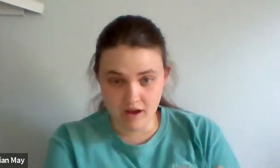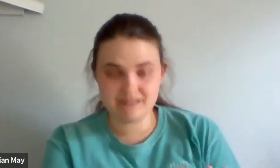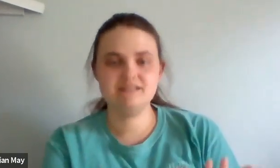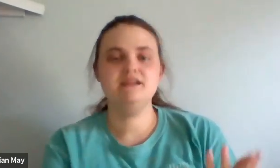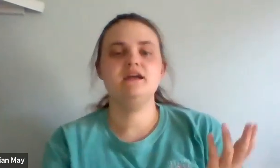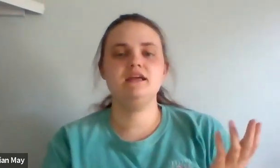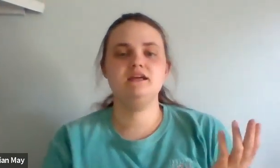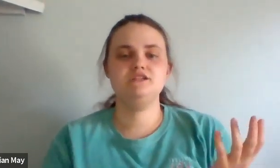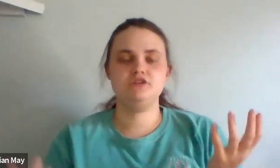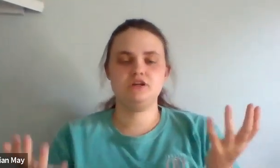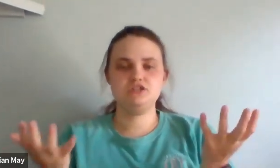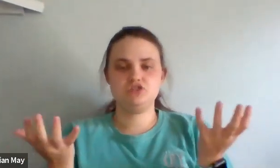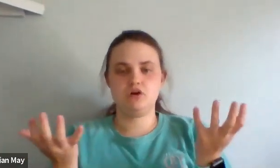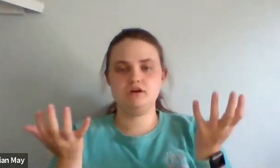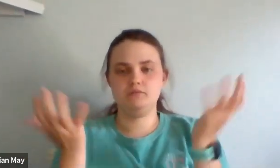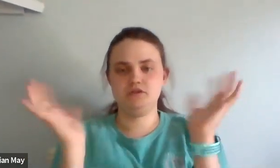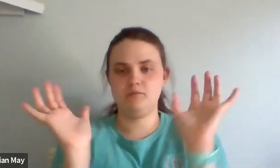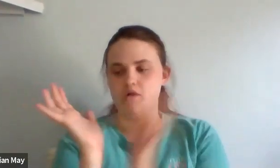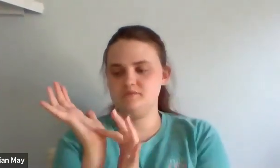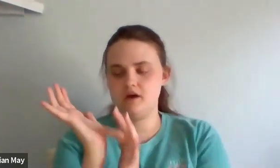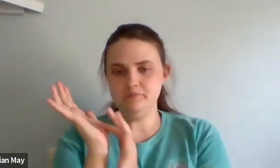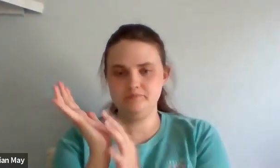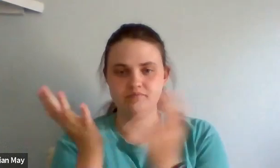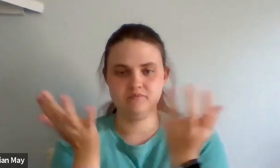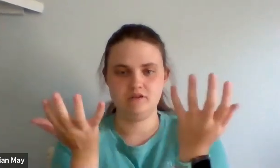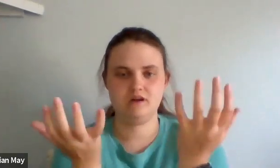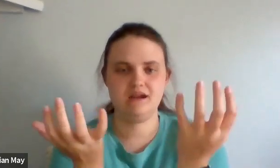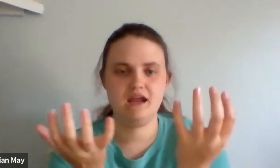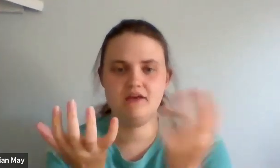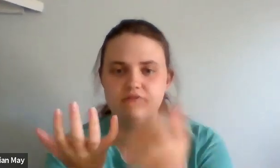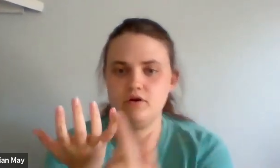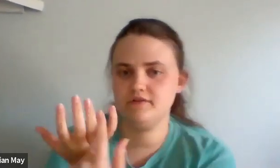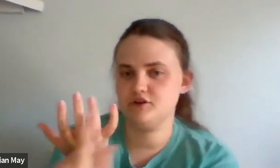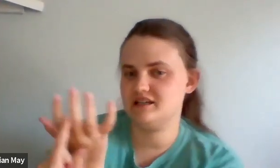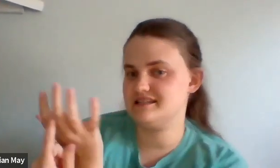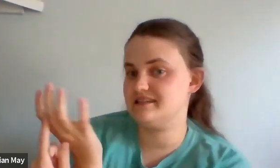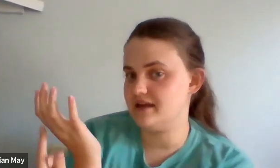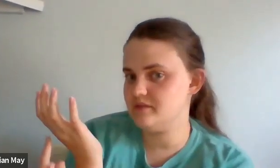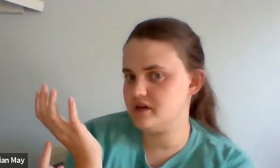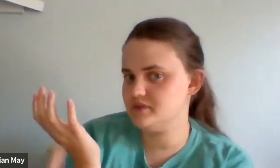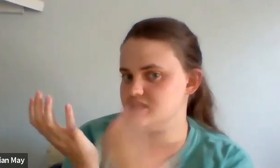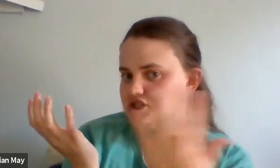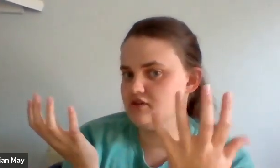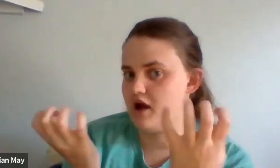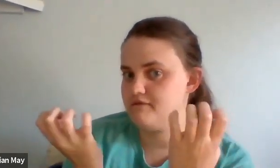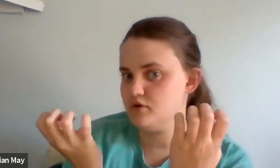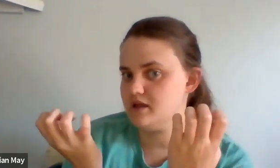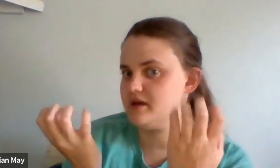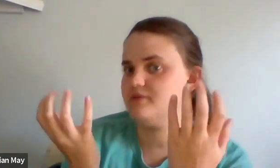want is you're going to start with your palms up. You're going to kind of have all your fingers in a slightly bent position. They're not fully bent. They're